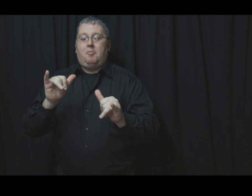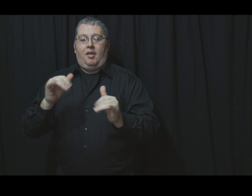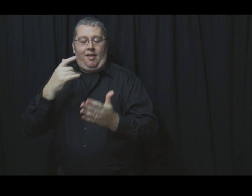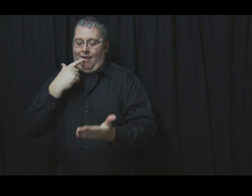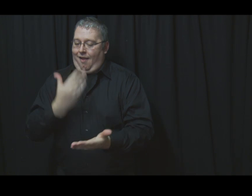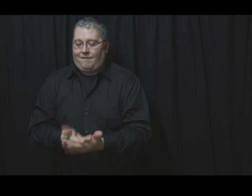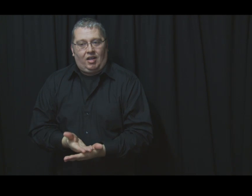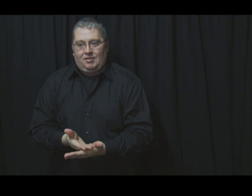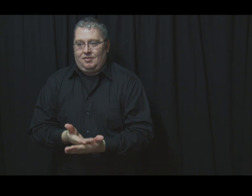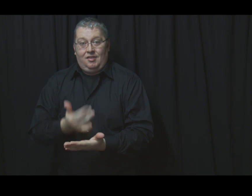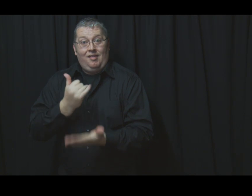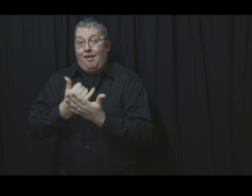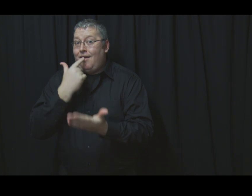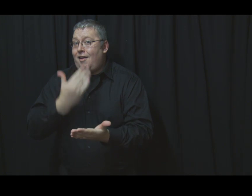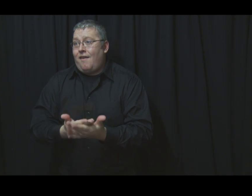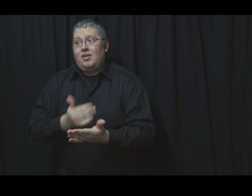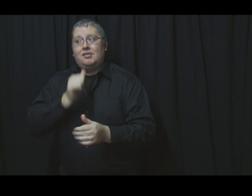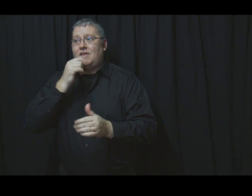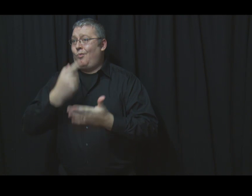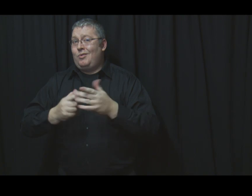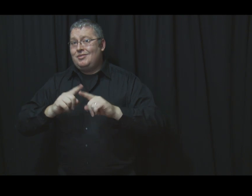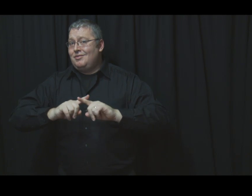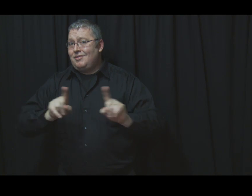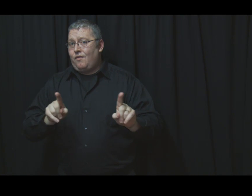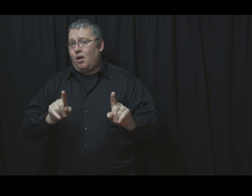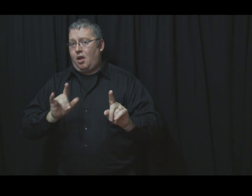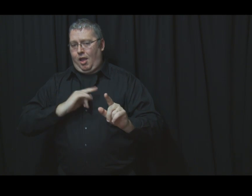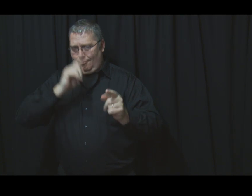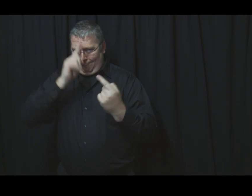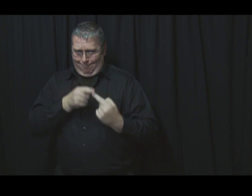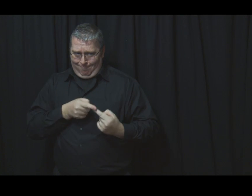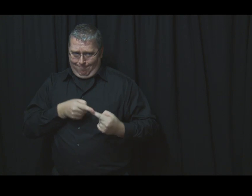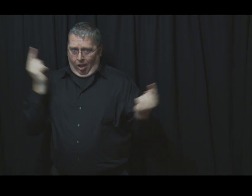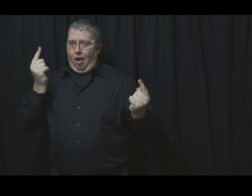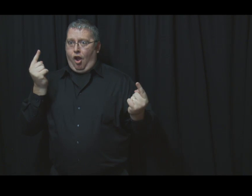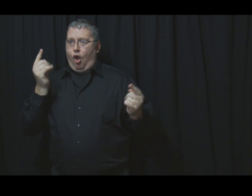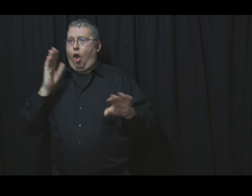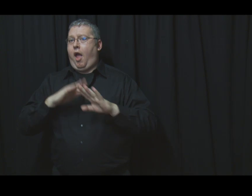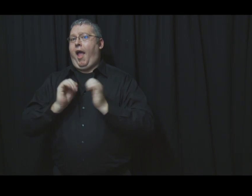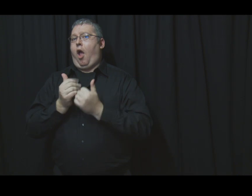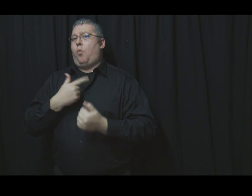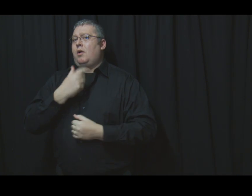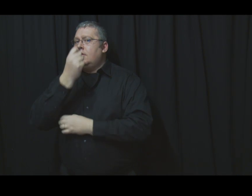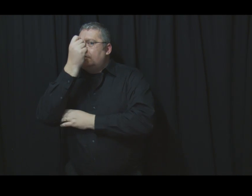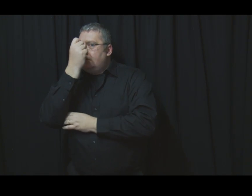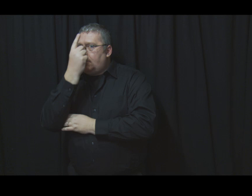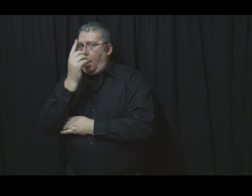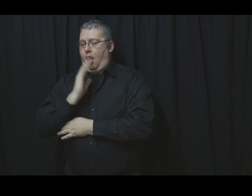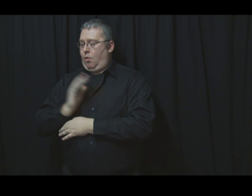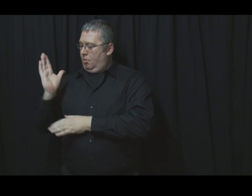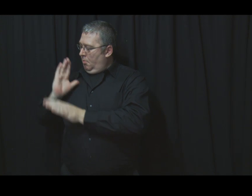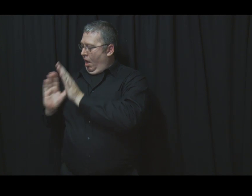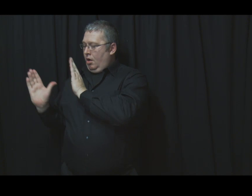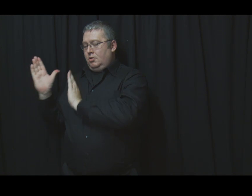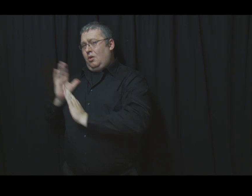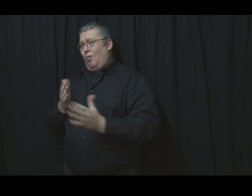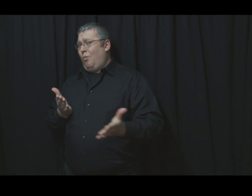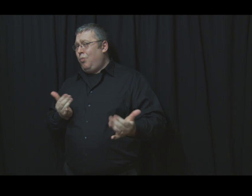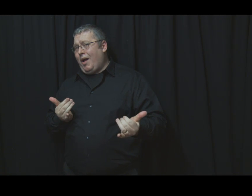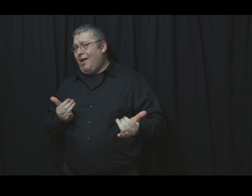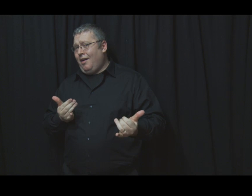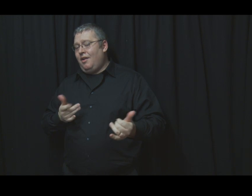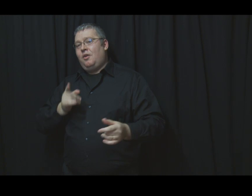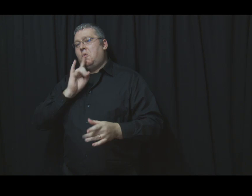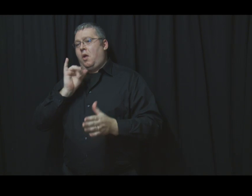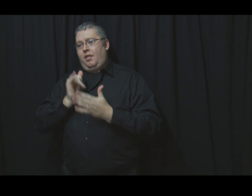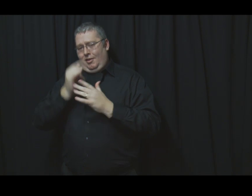the evidences that are different. It's a battle over the same evidence in regard to how we interpret the past. And you know why that is? Because it's really a battle